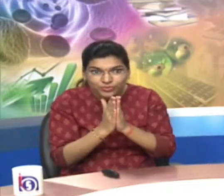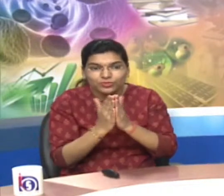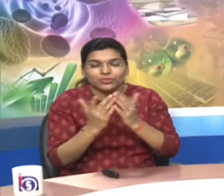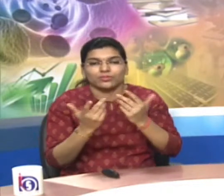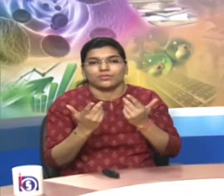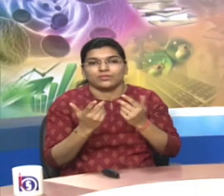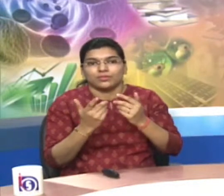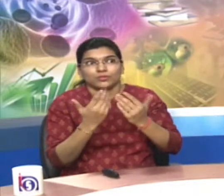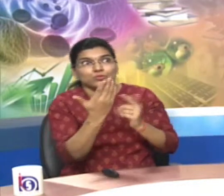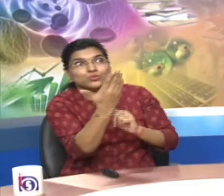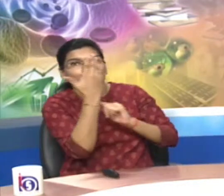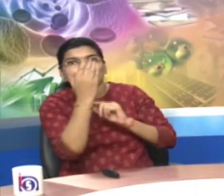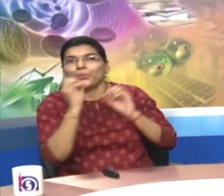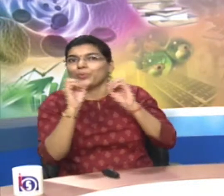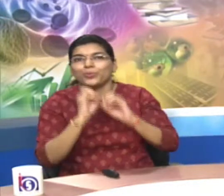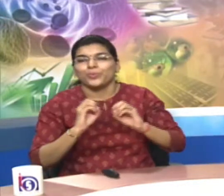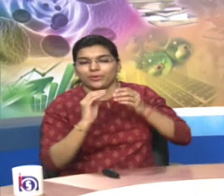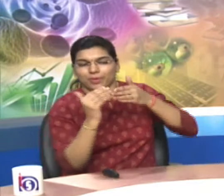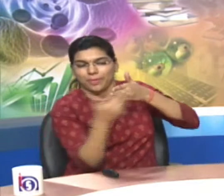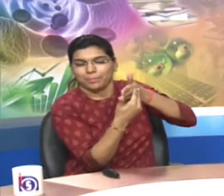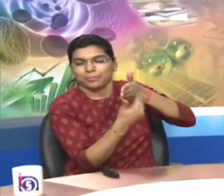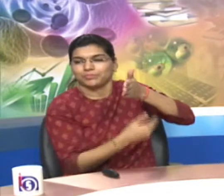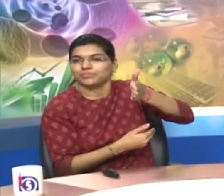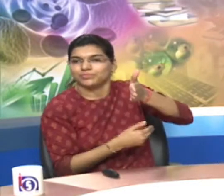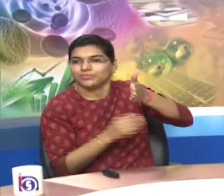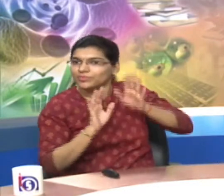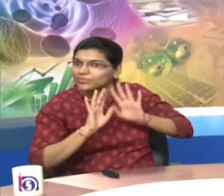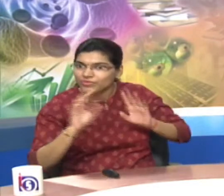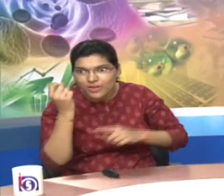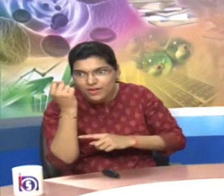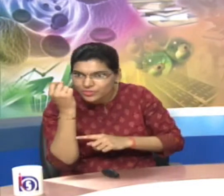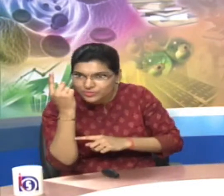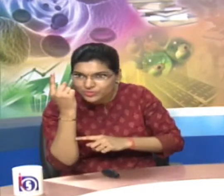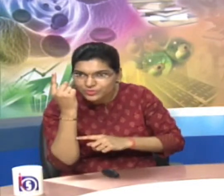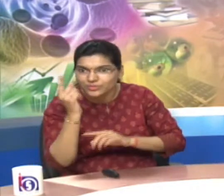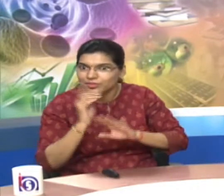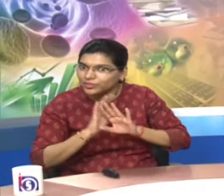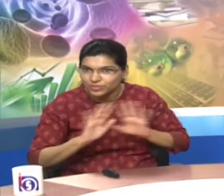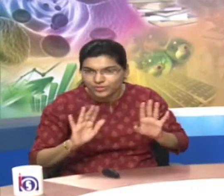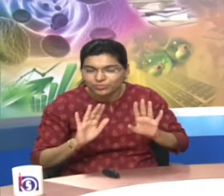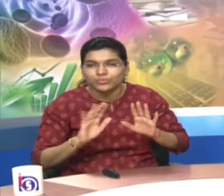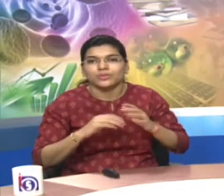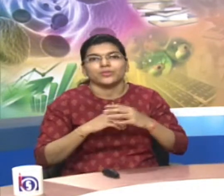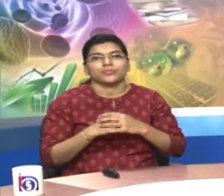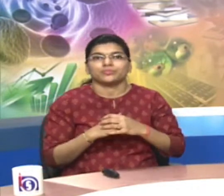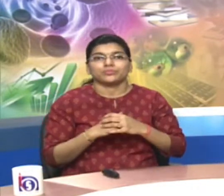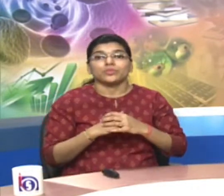percentage, total is not shown to them, that will be hidden.